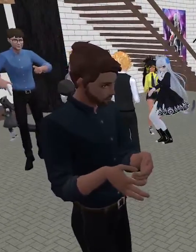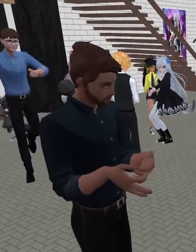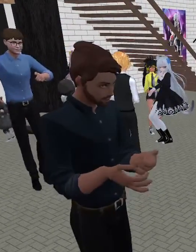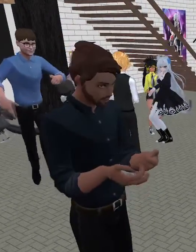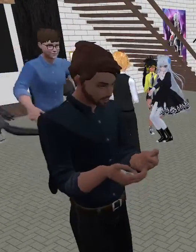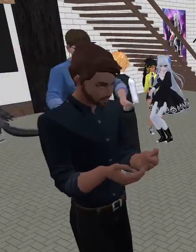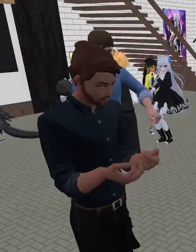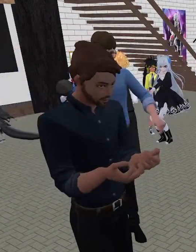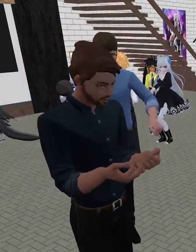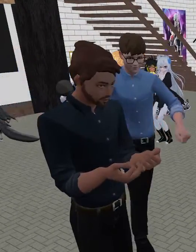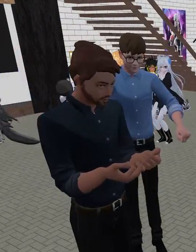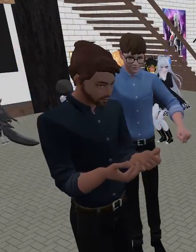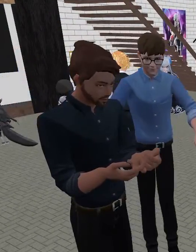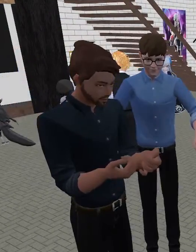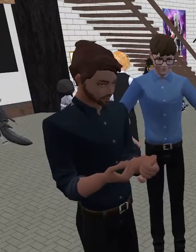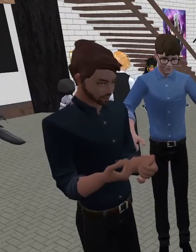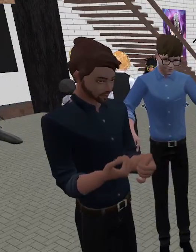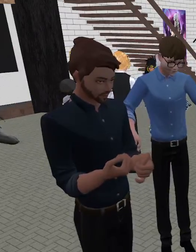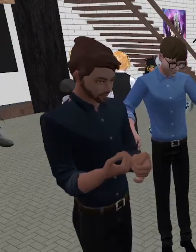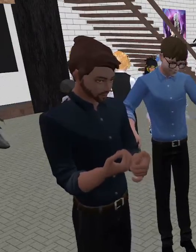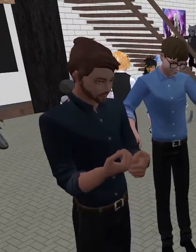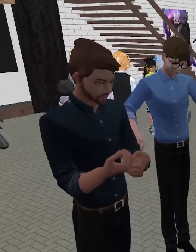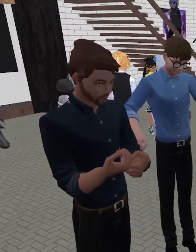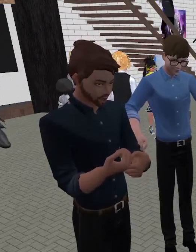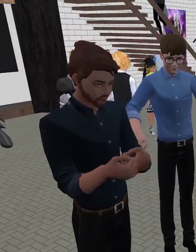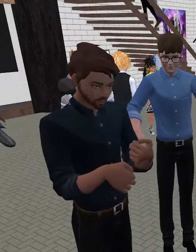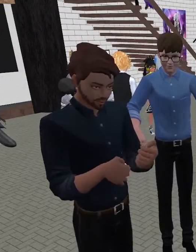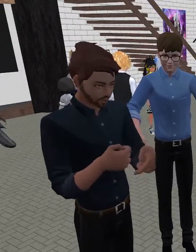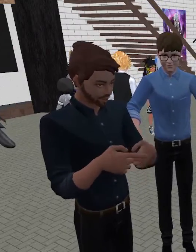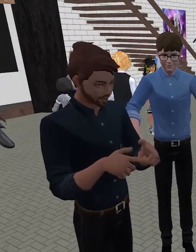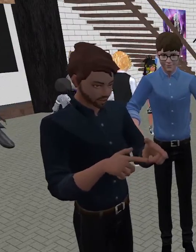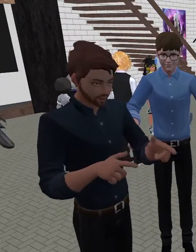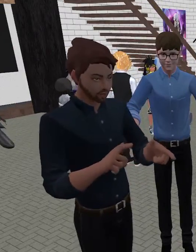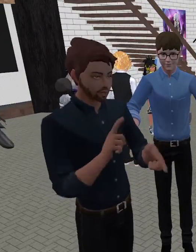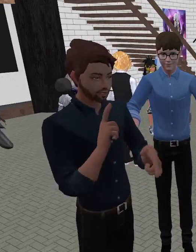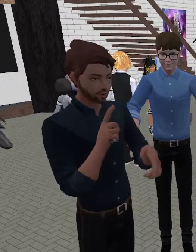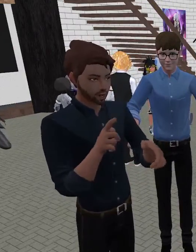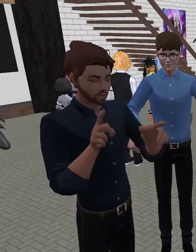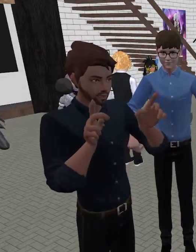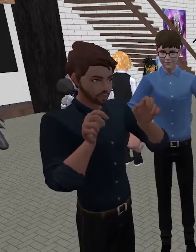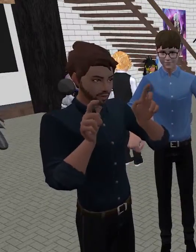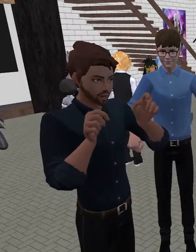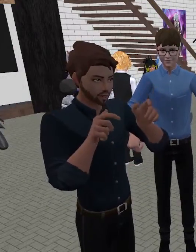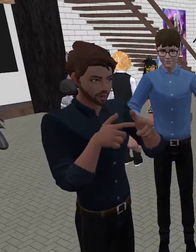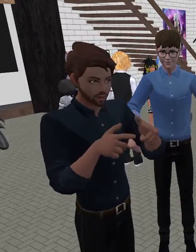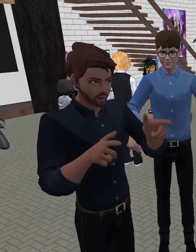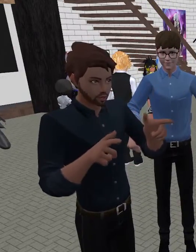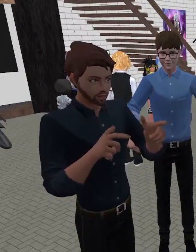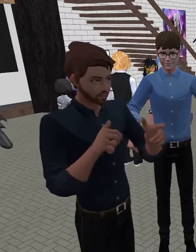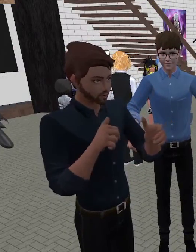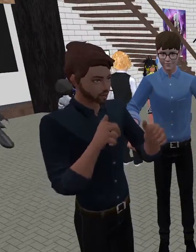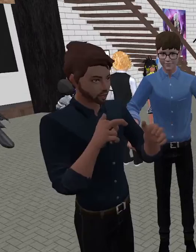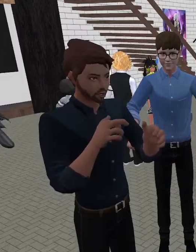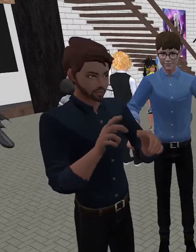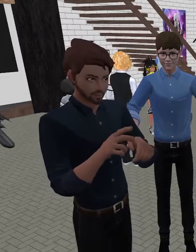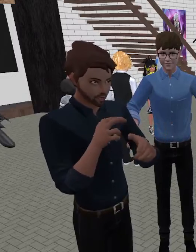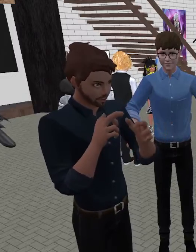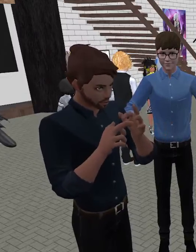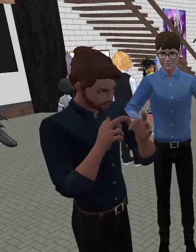know? fun Because I know classes. nothing about International Sign Language. So, international sign language, it's not really a language, not one that people use